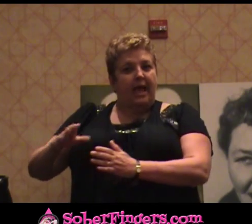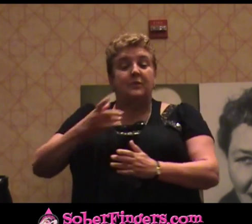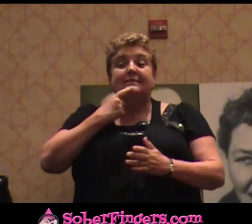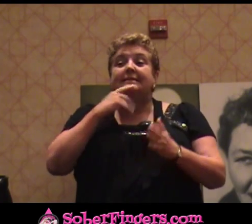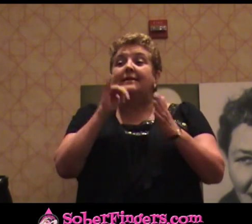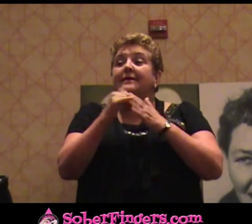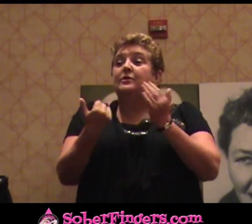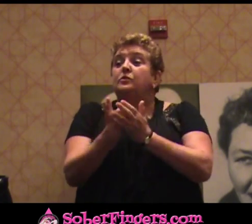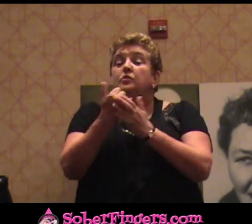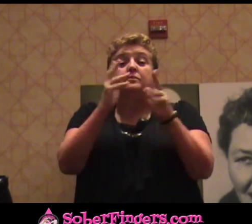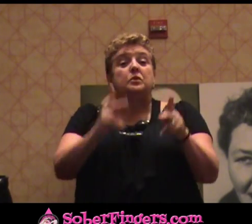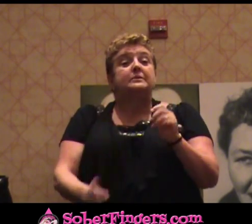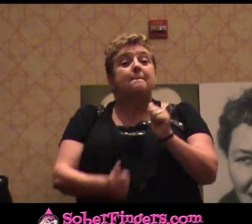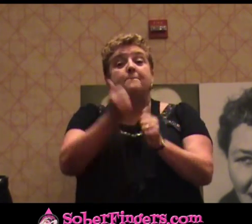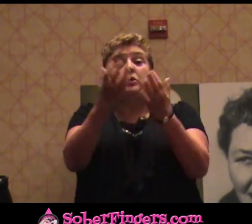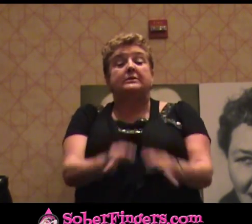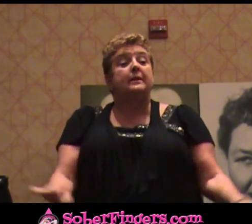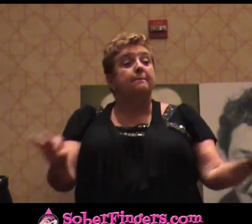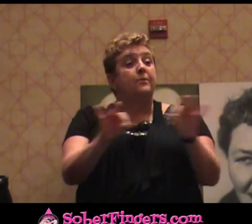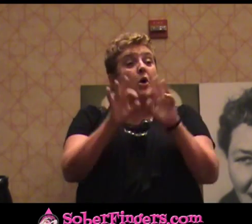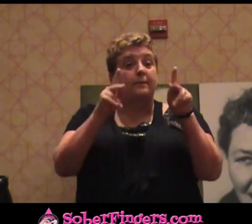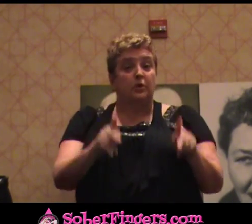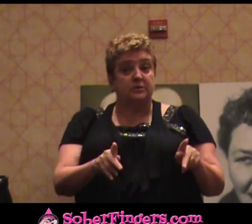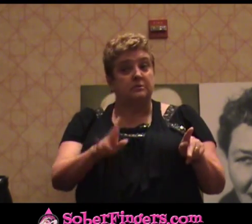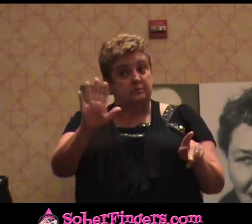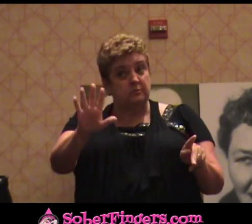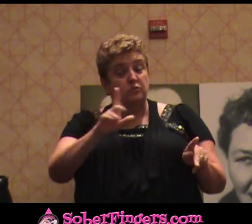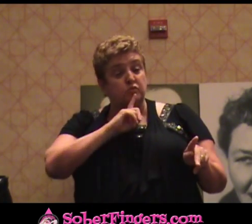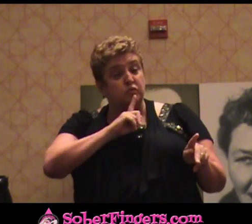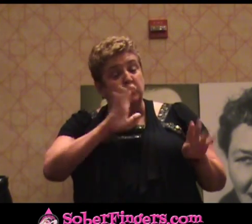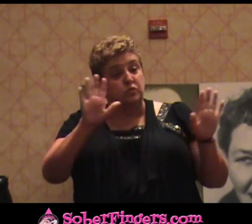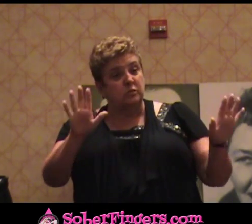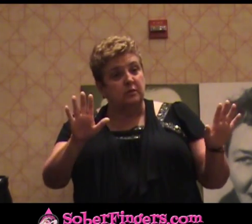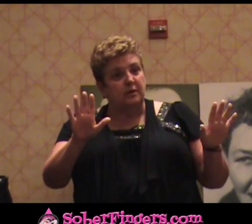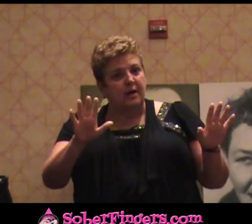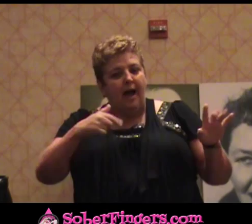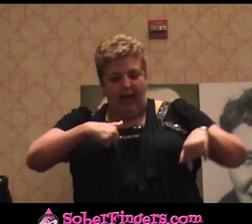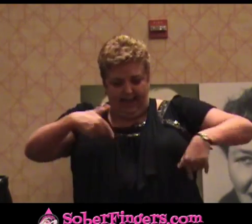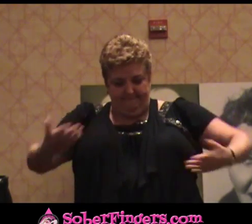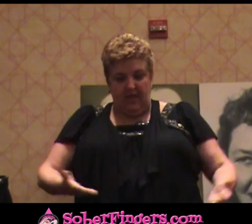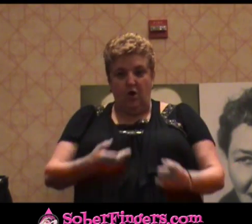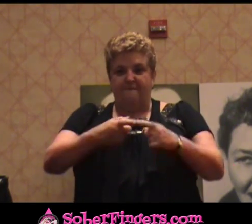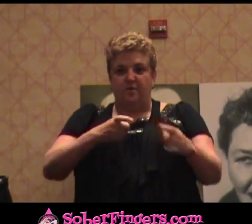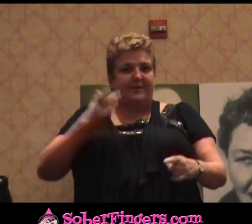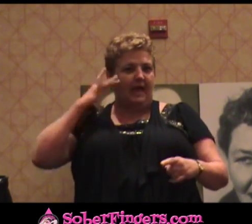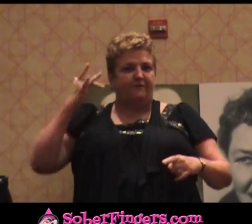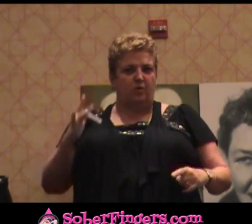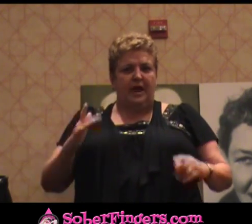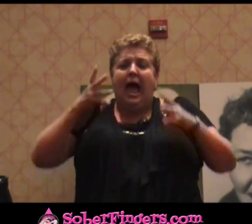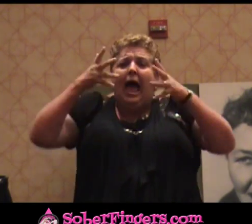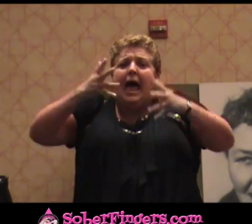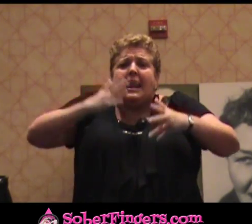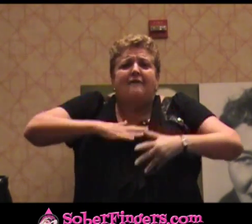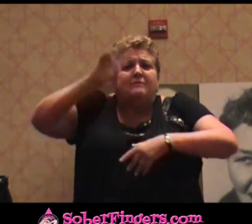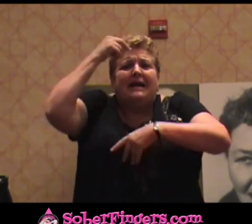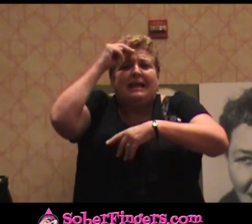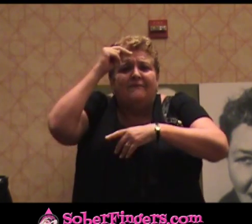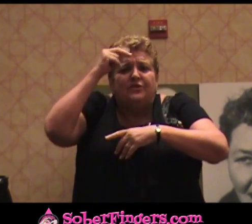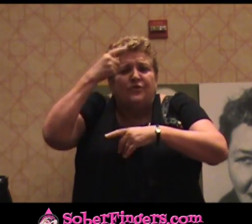most important person in the room, and truly you are, I am here from California, left my nephews for a few hours just for you, to